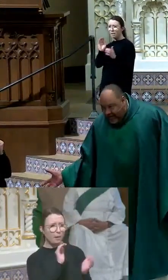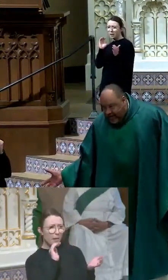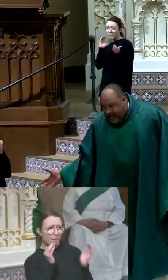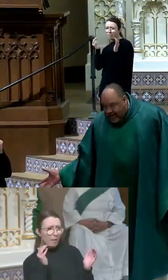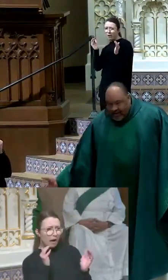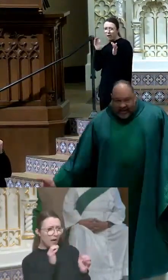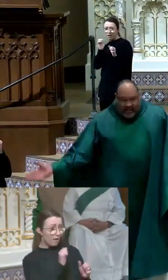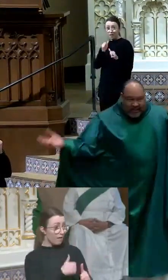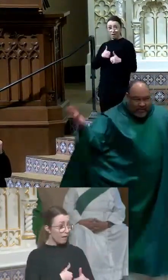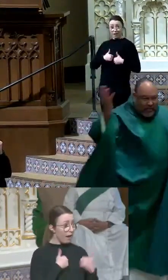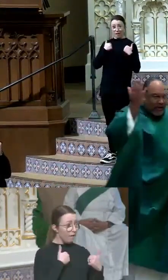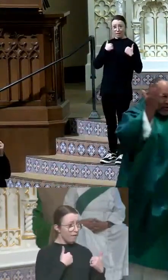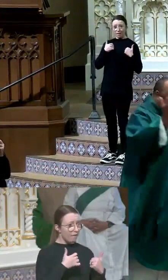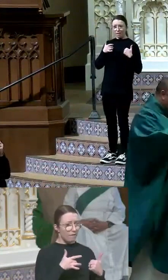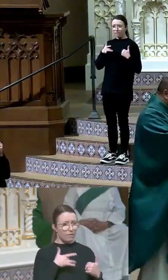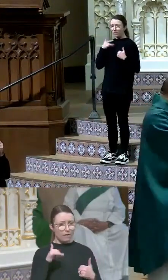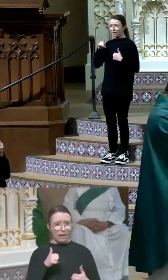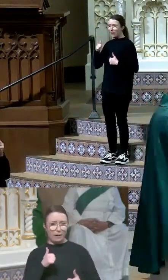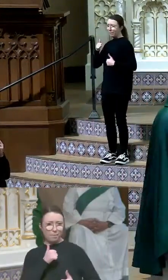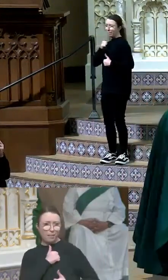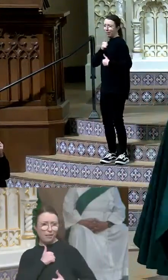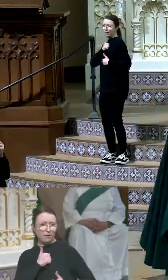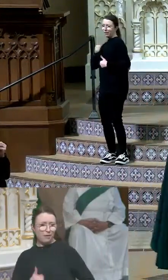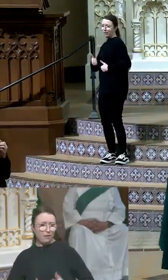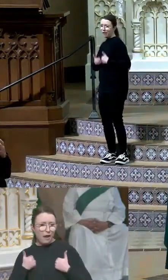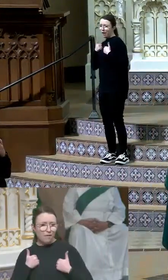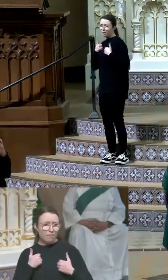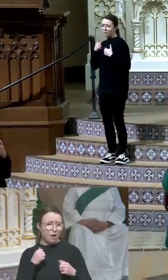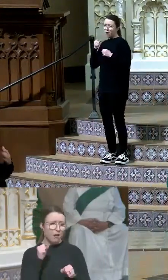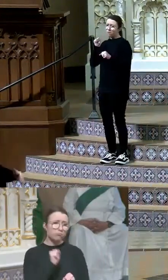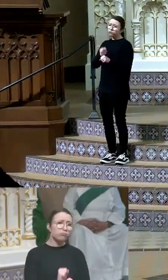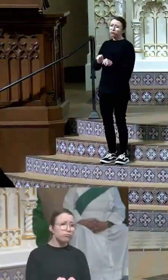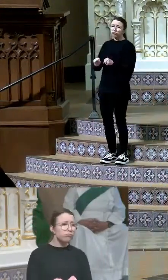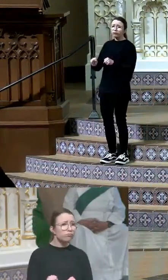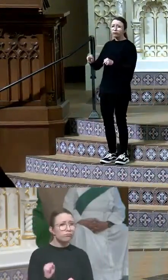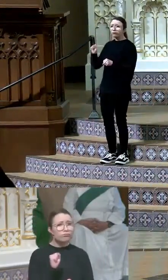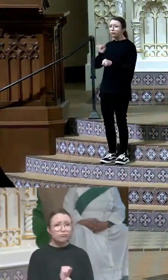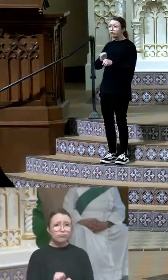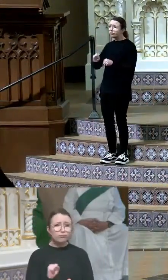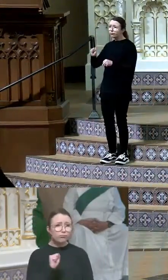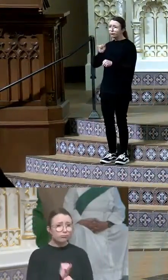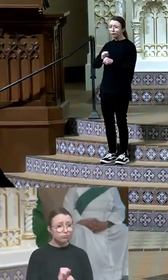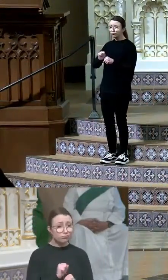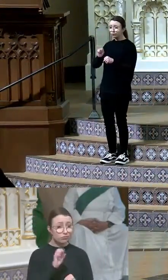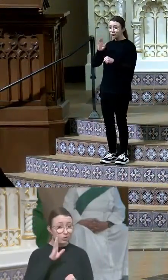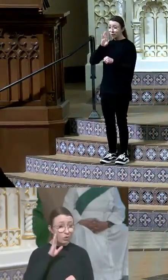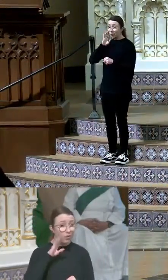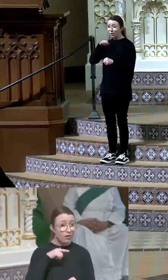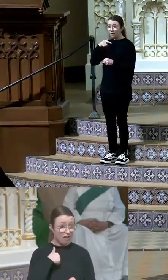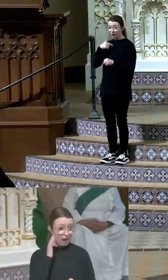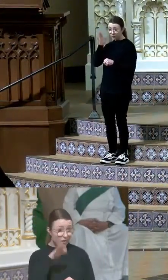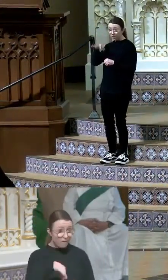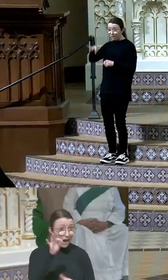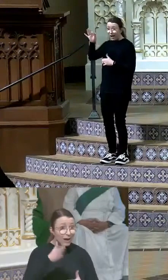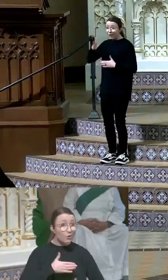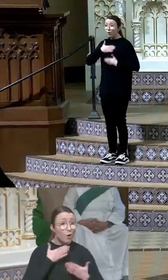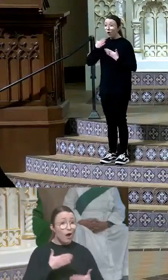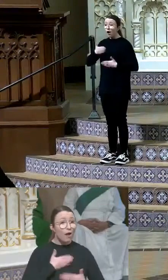life, saying that if we are looking for such joys from all this work, we ain't gonna get it.